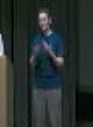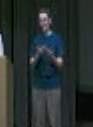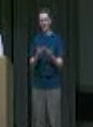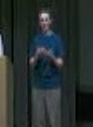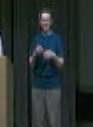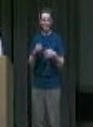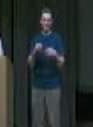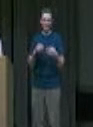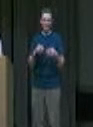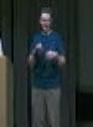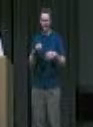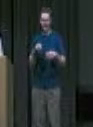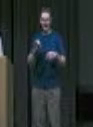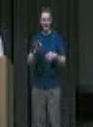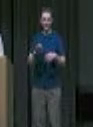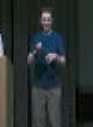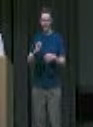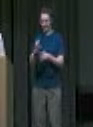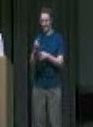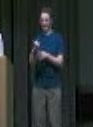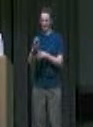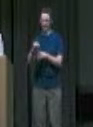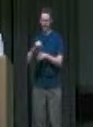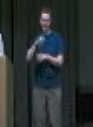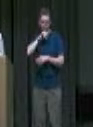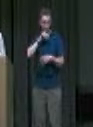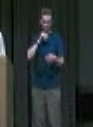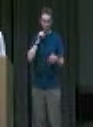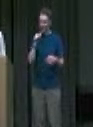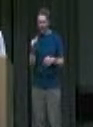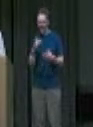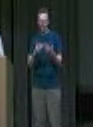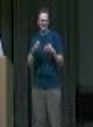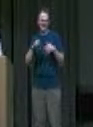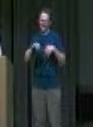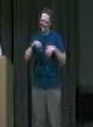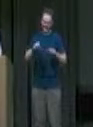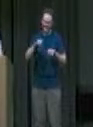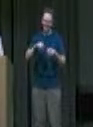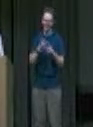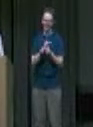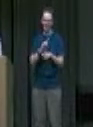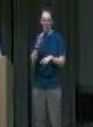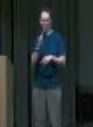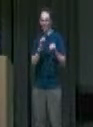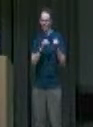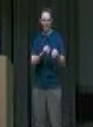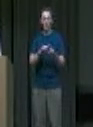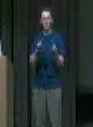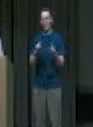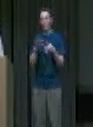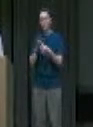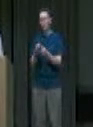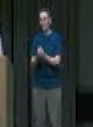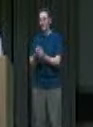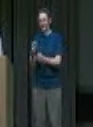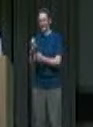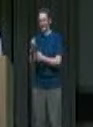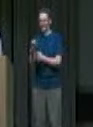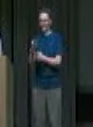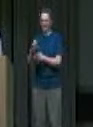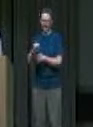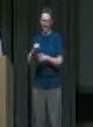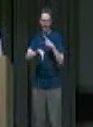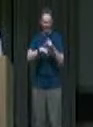contaminant levels within the sediment, we would have to figure out where to put this. But because of sediment characterization,